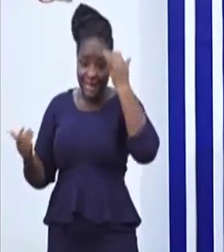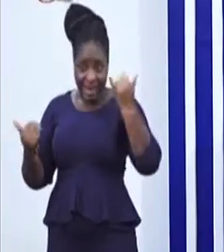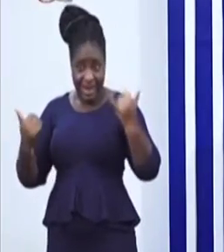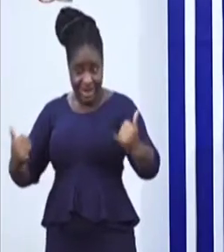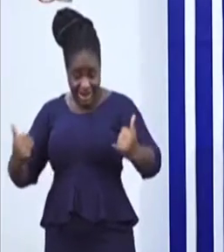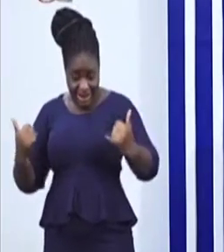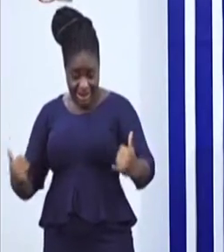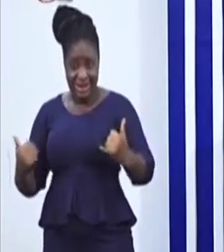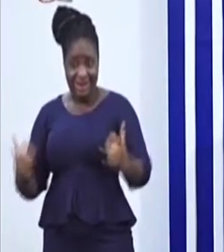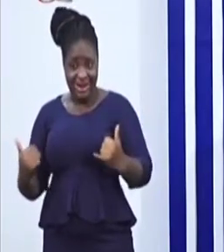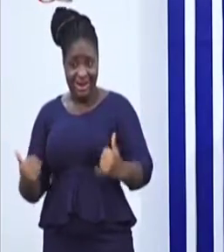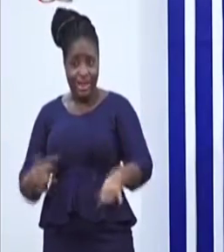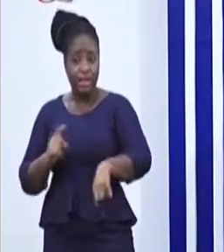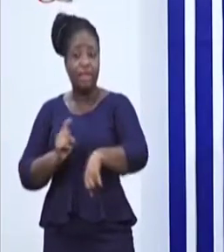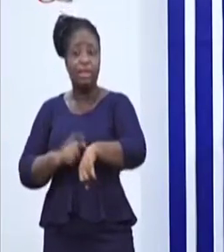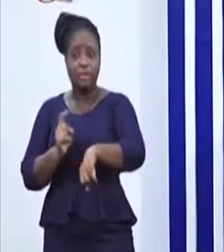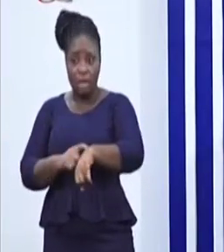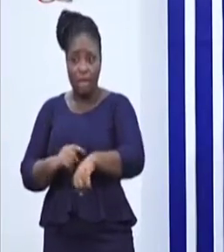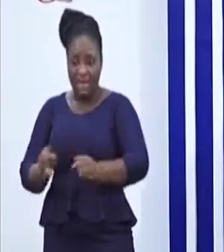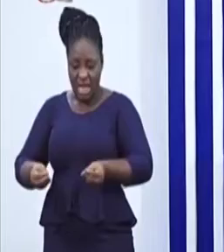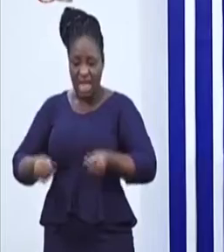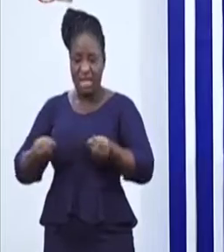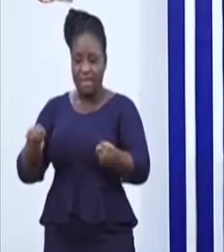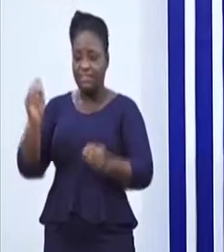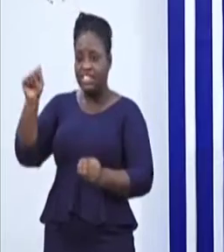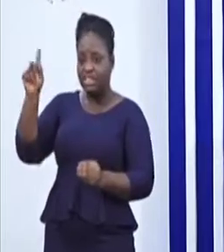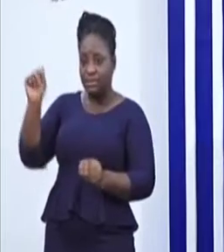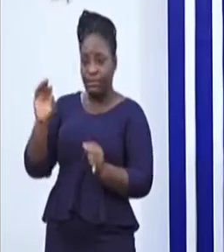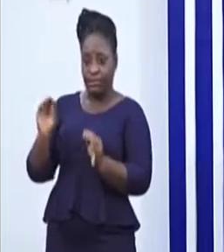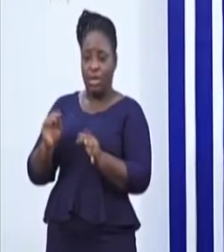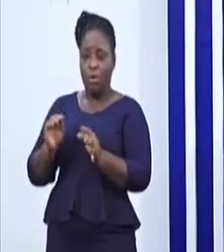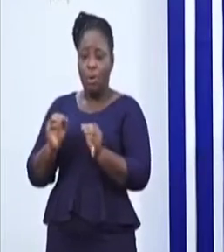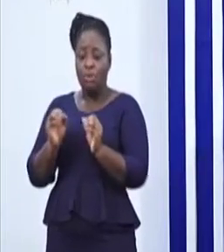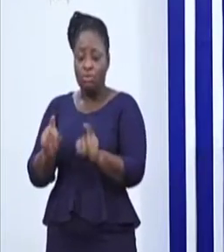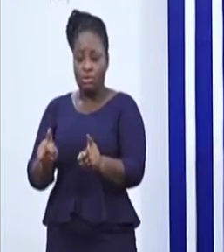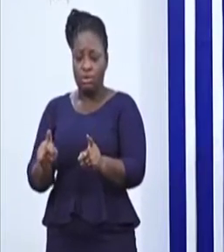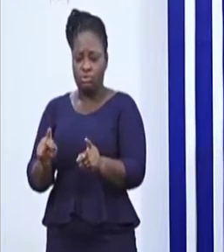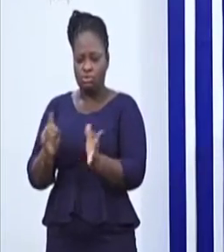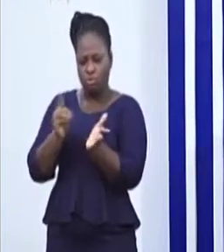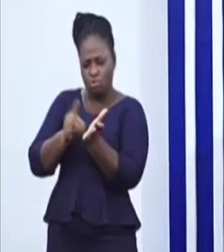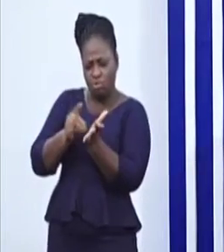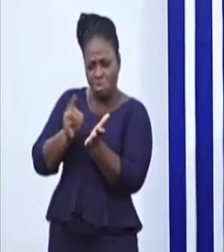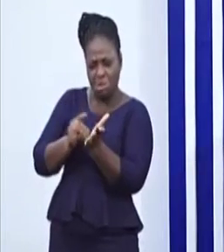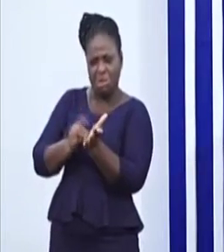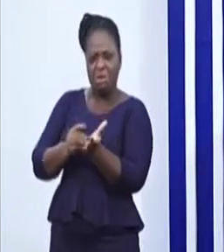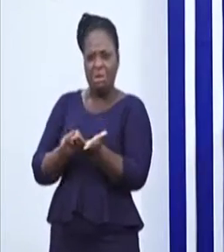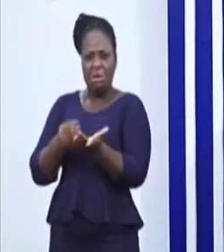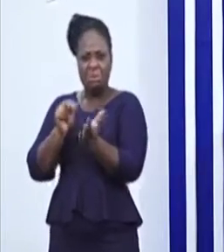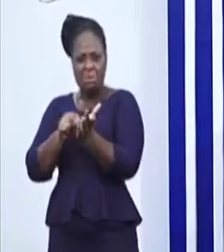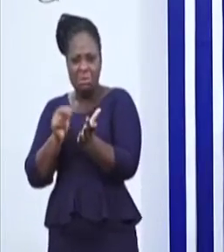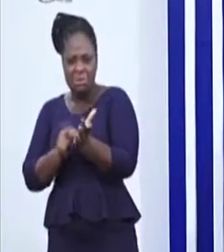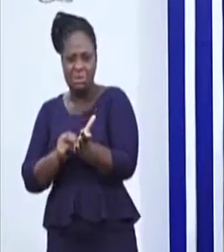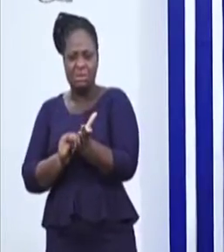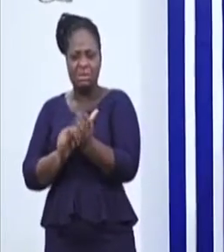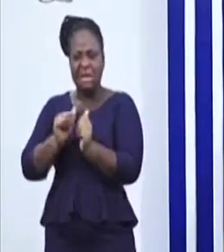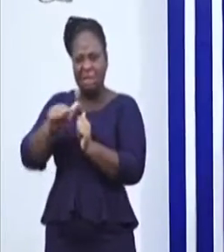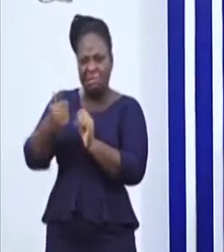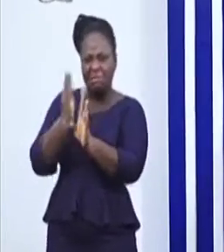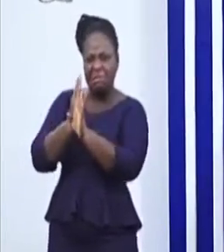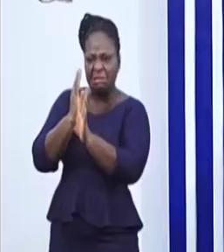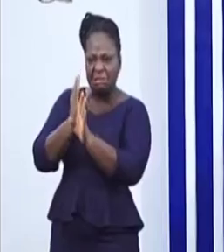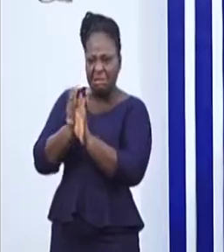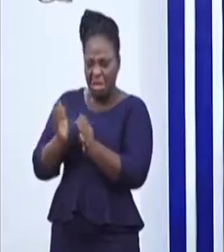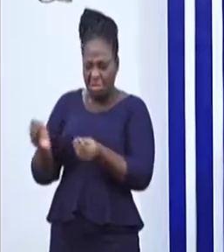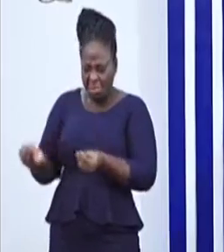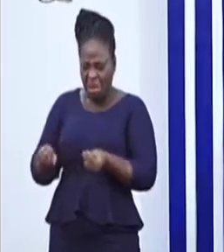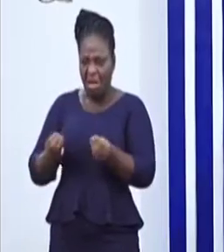is the time to give airtime, front pages to the doctors, to the scientists, to the epidemiologists, for them to talk the science